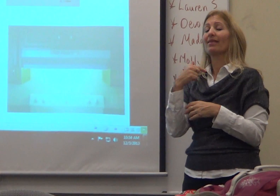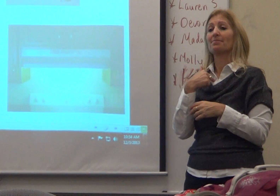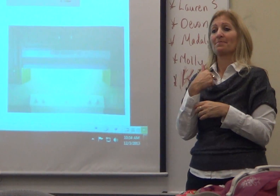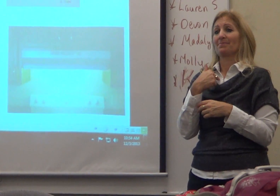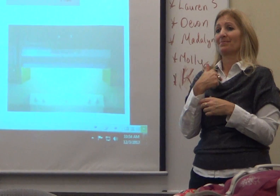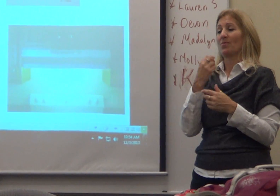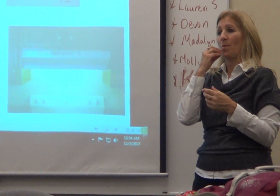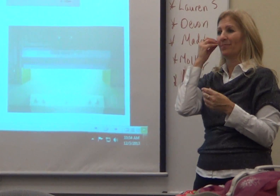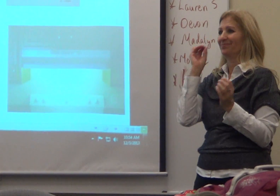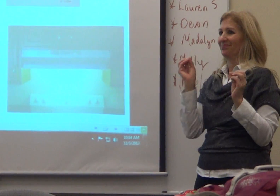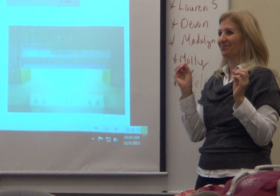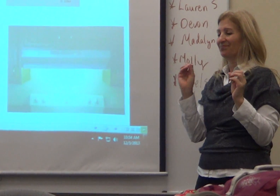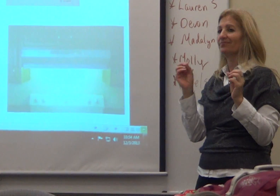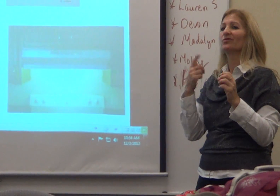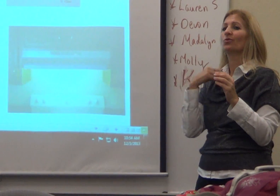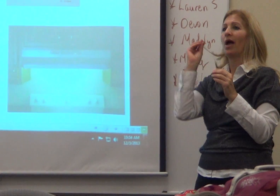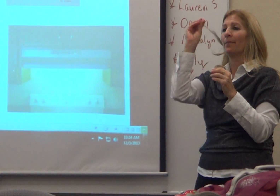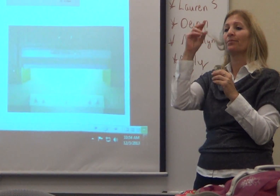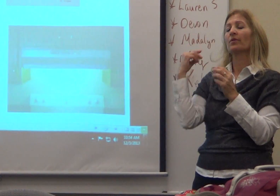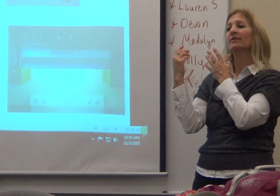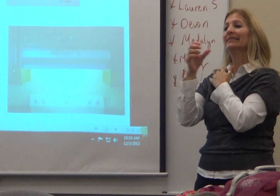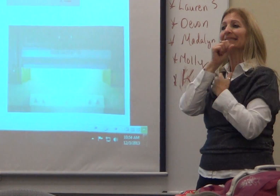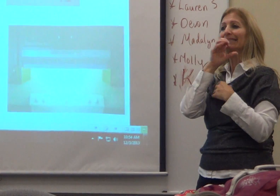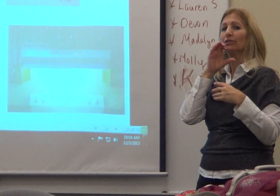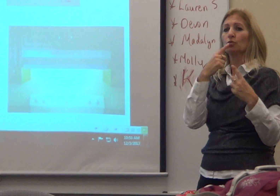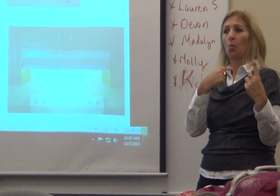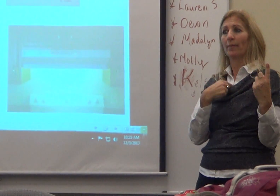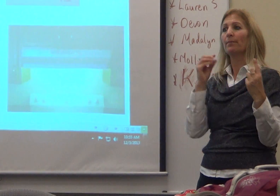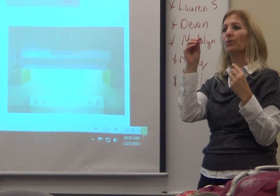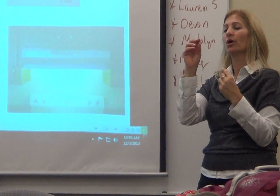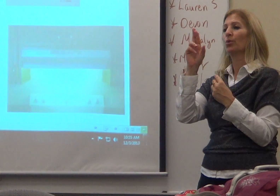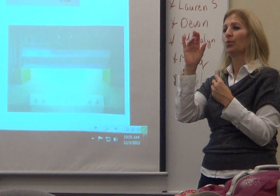on or off, if the light is flashing on or off.